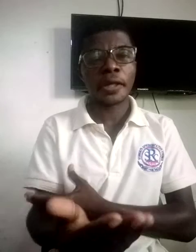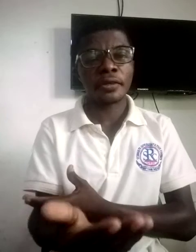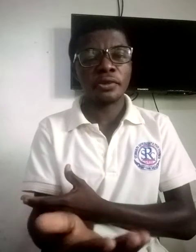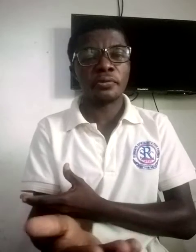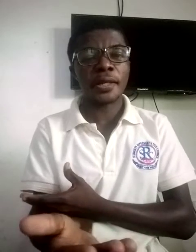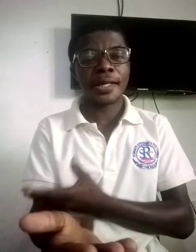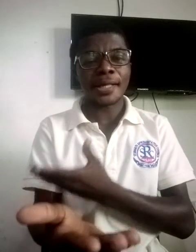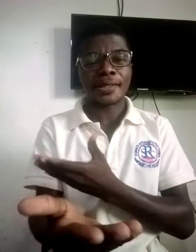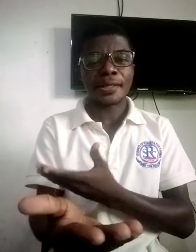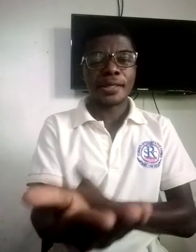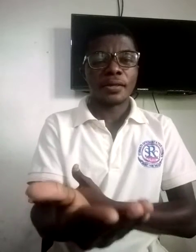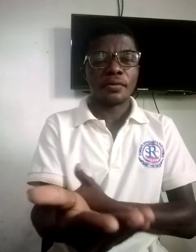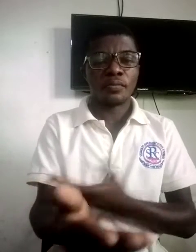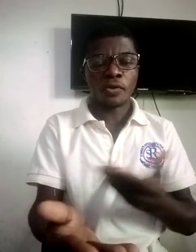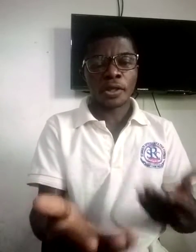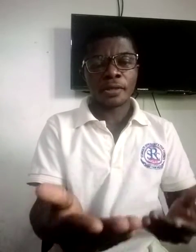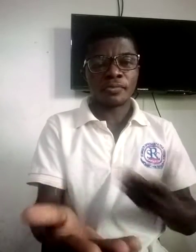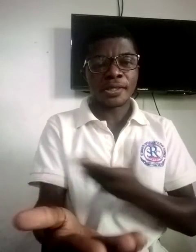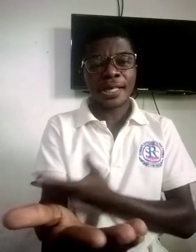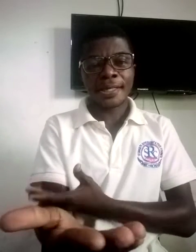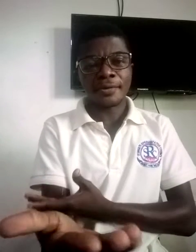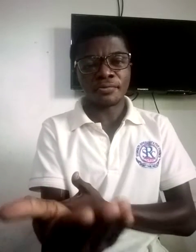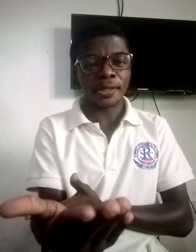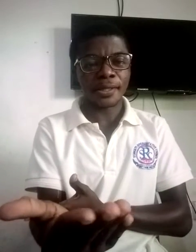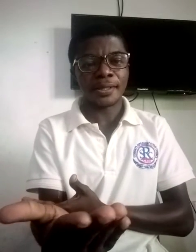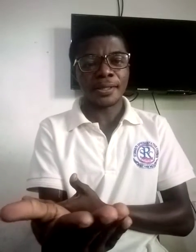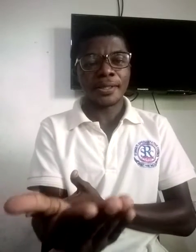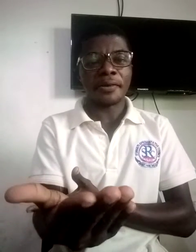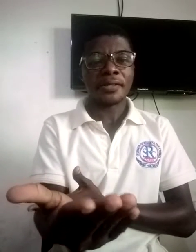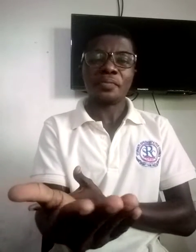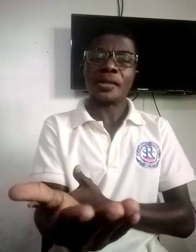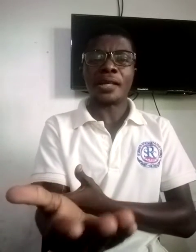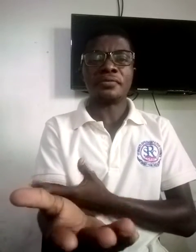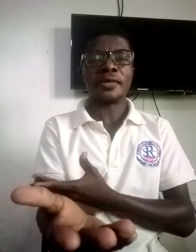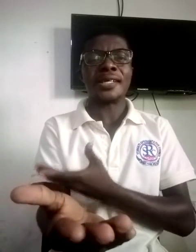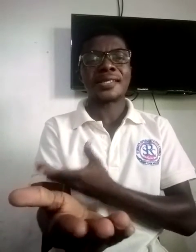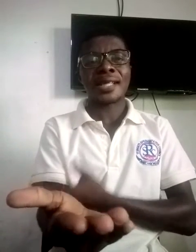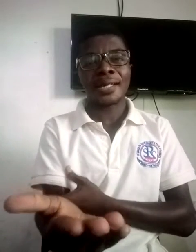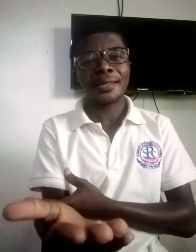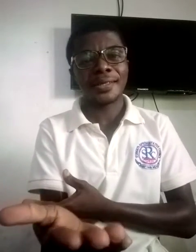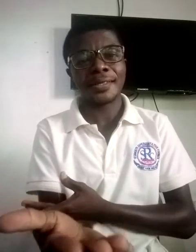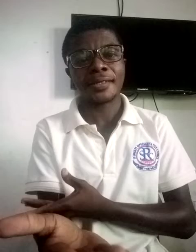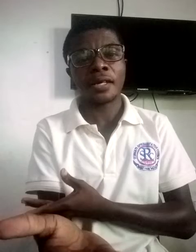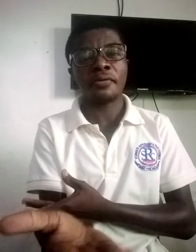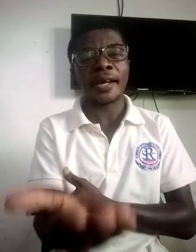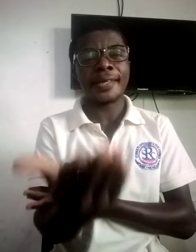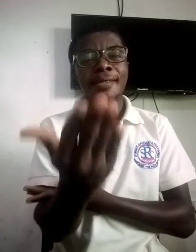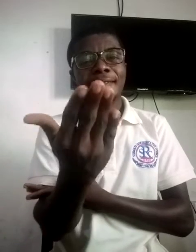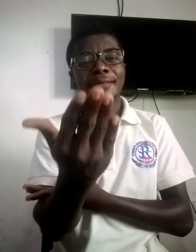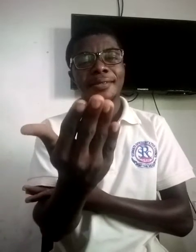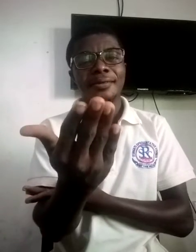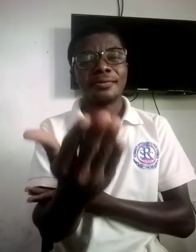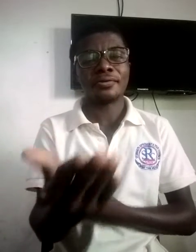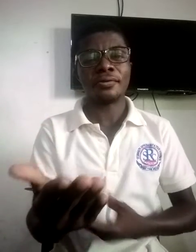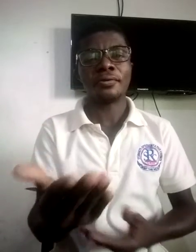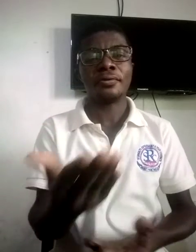you realize that morning, we sign it this way. The reason being that the sun is now rising. So